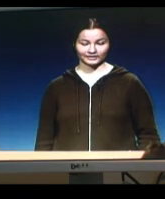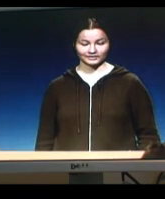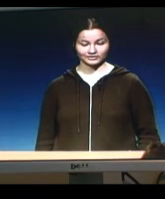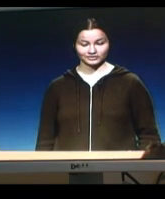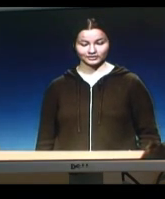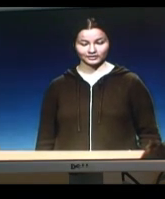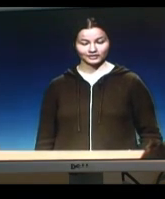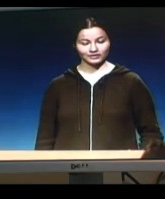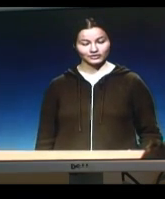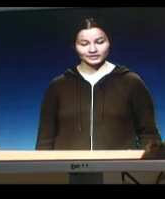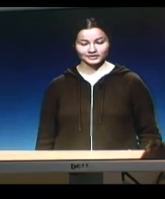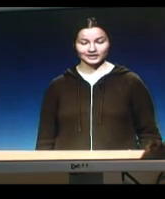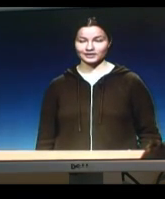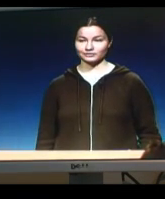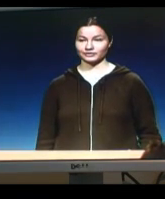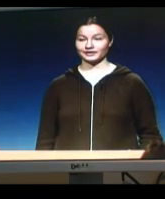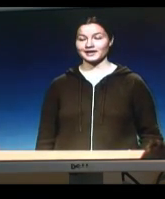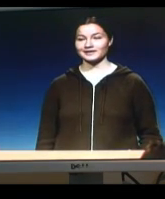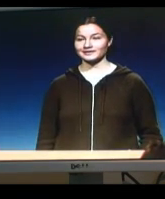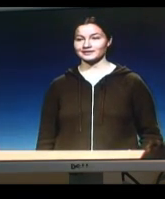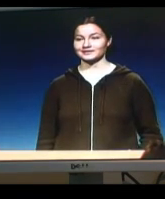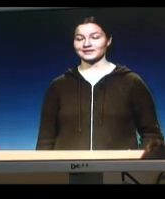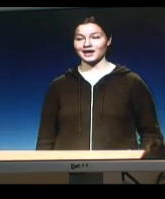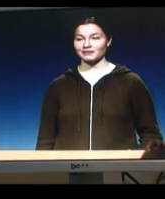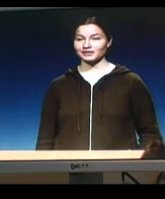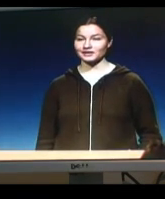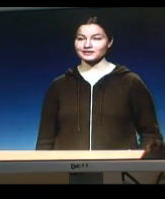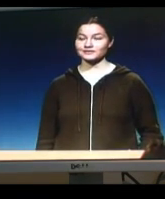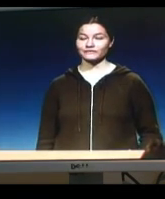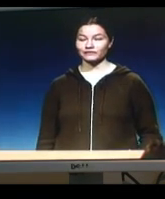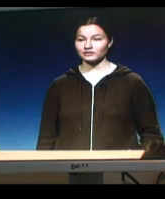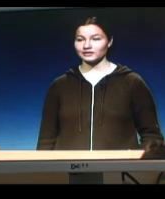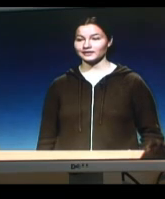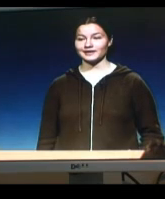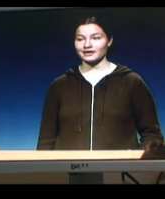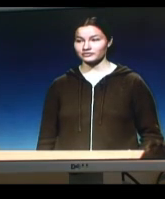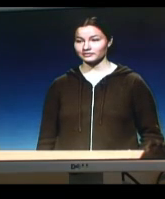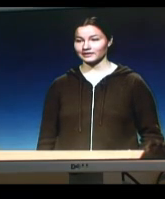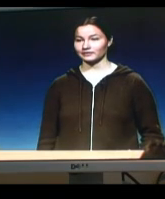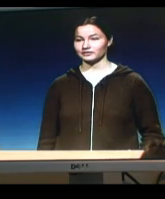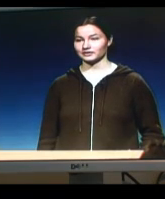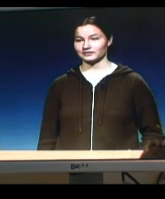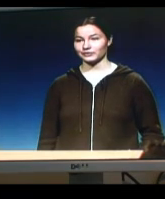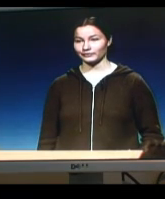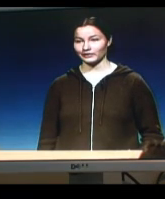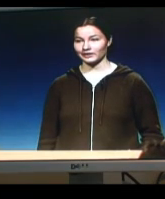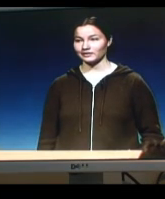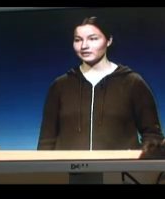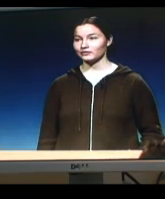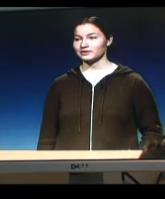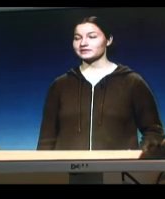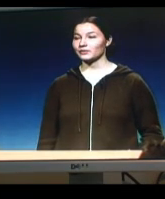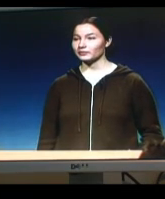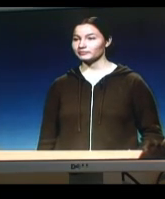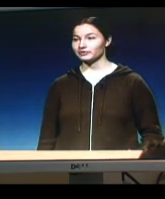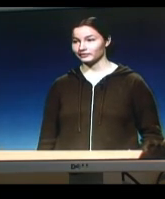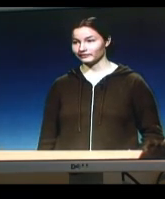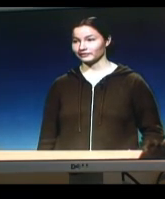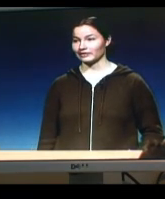English. According to Nakamura, ASL is a complex, full, and natural language in its own right, with its own beautiful grammar.